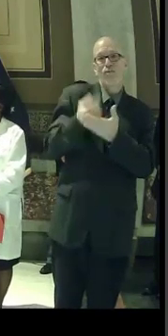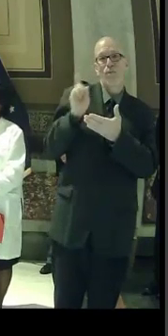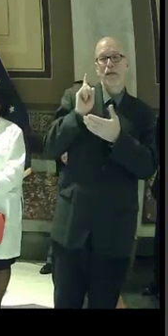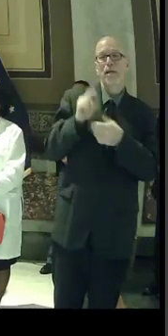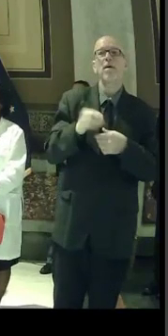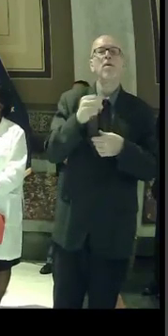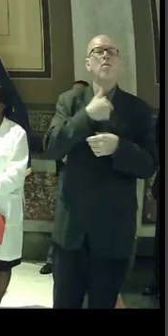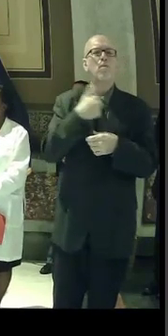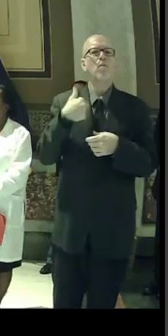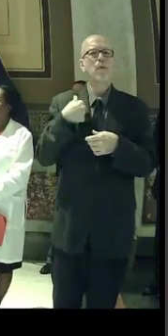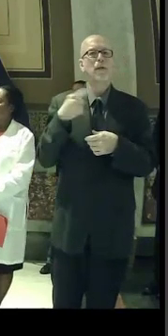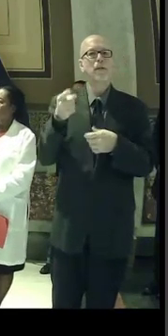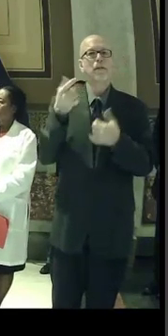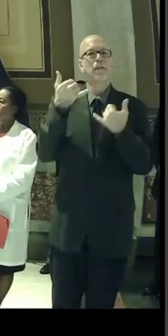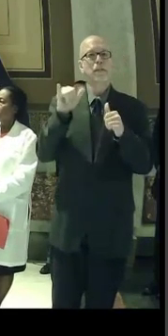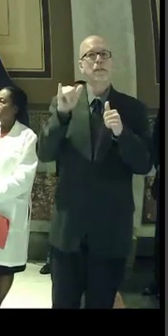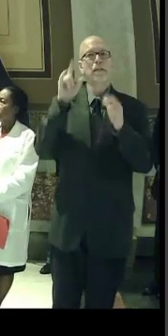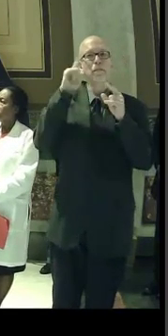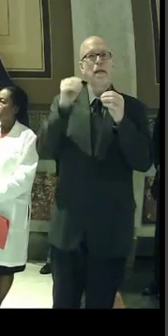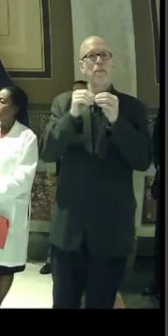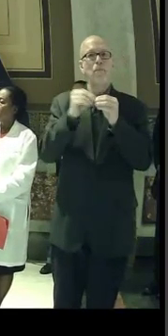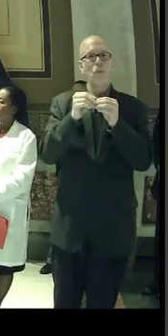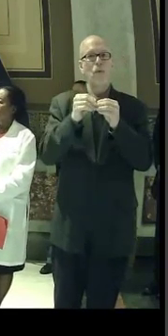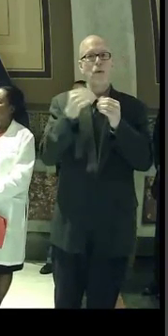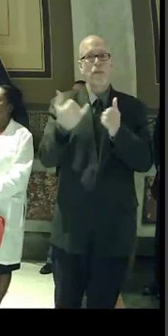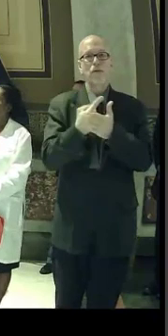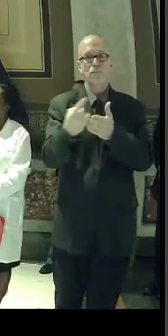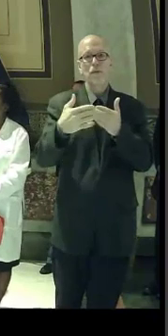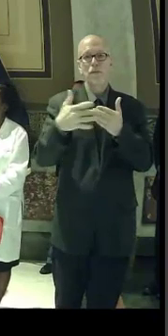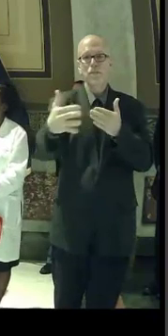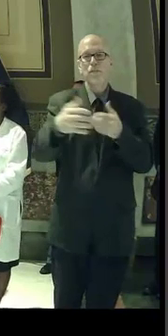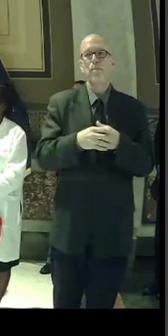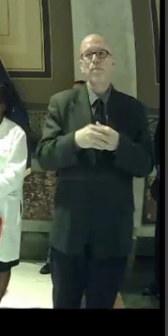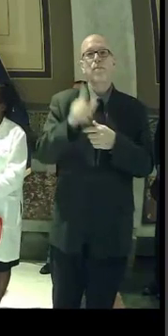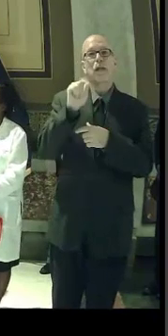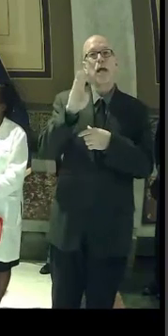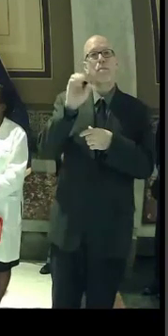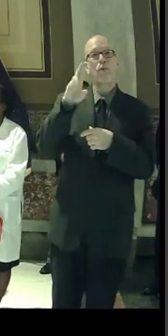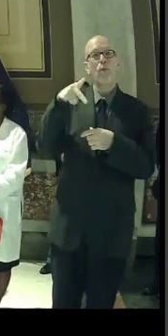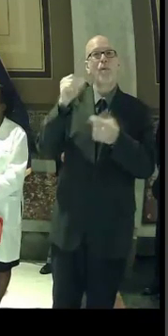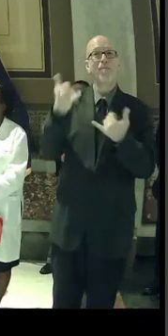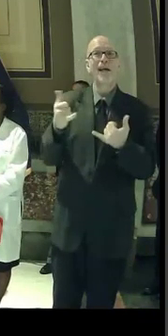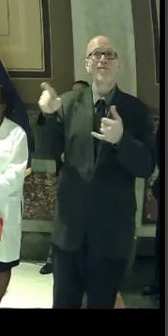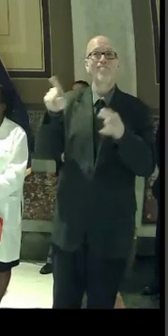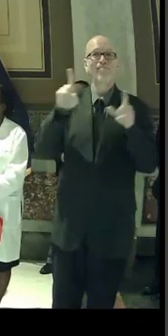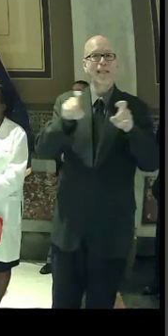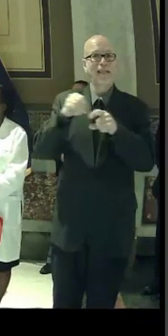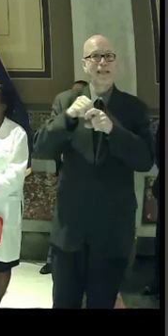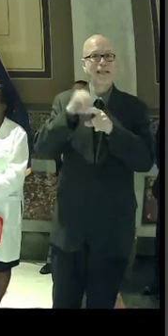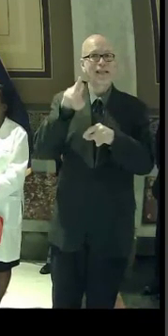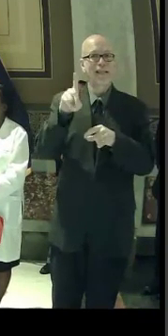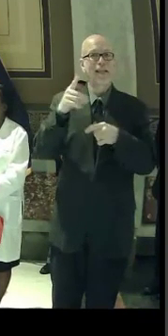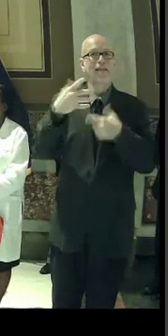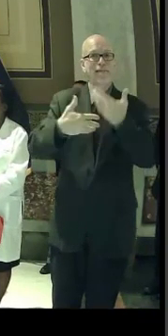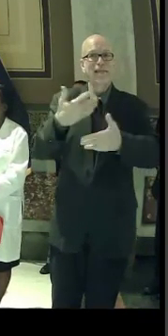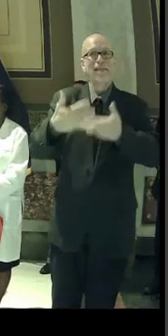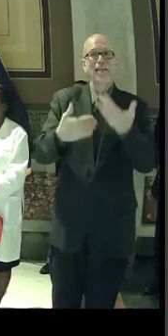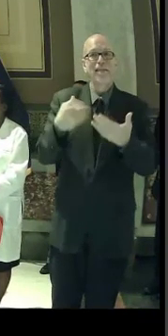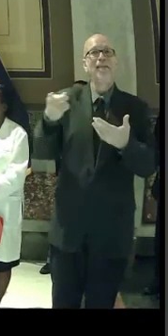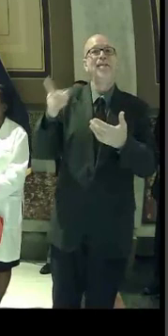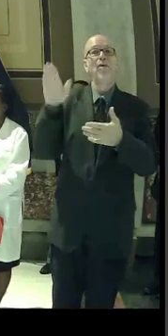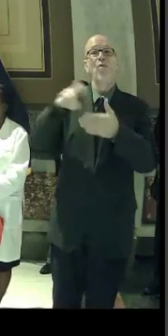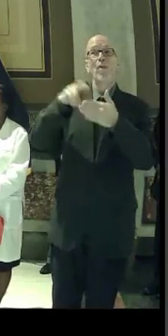and we are expecting more this week. LabCorp is up and testing in the state of Indiana, and they are sending